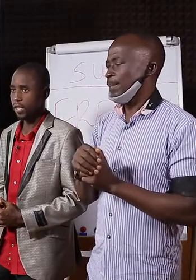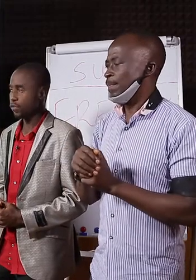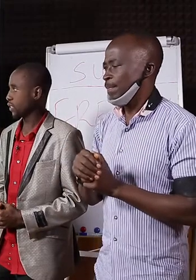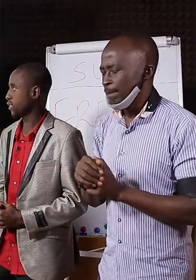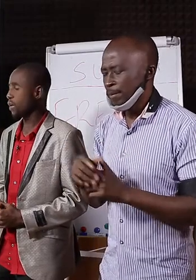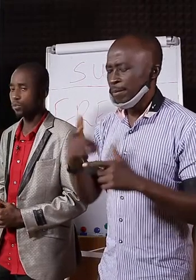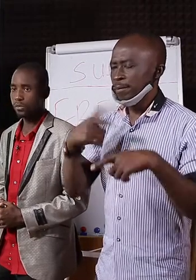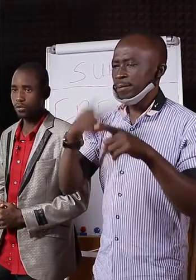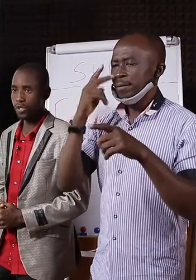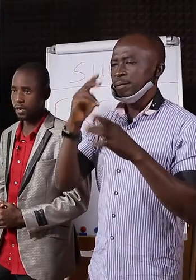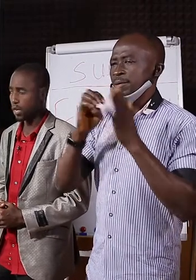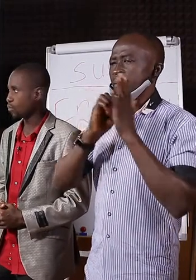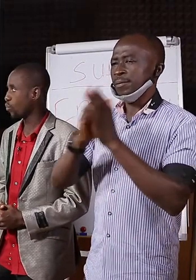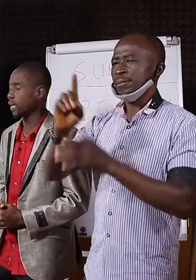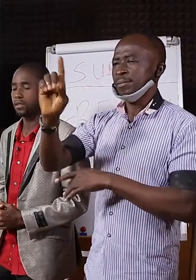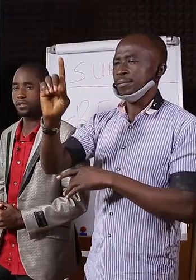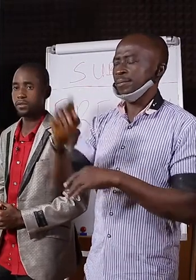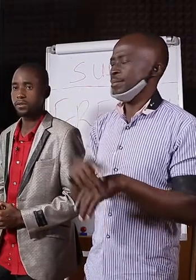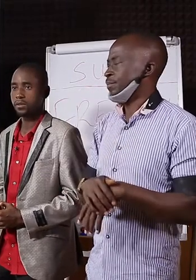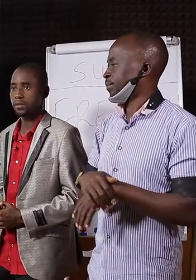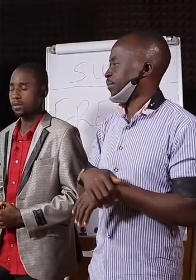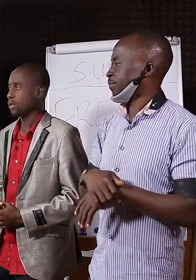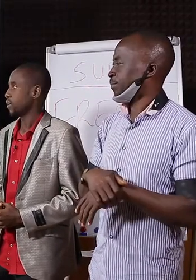Let's see the first example, which is example 1.